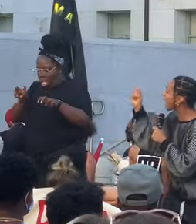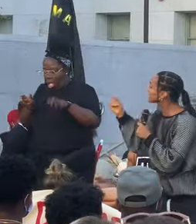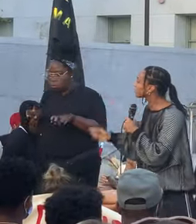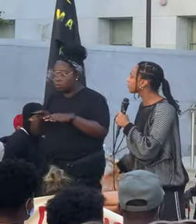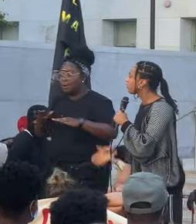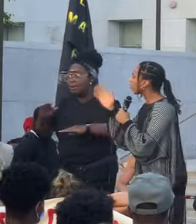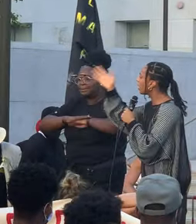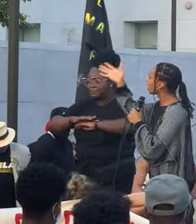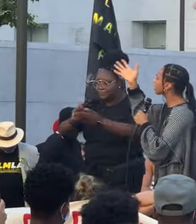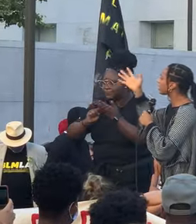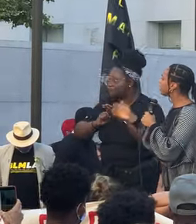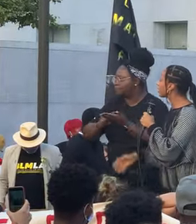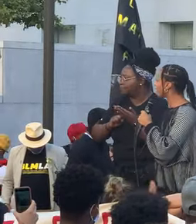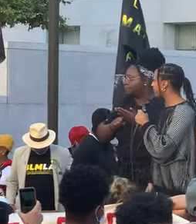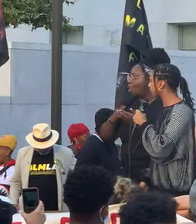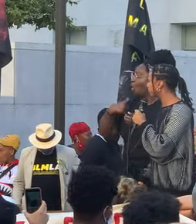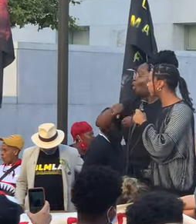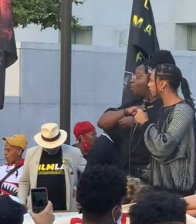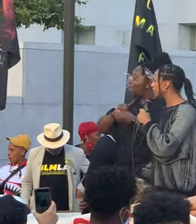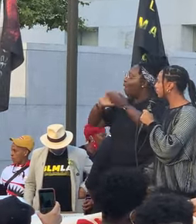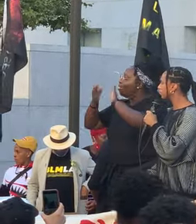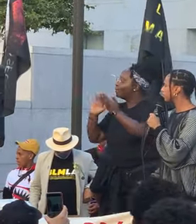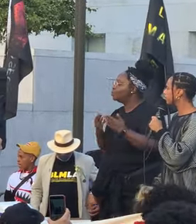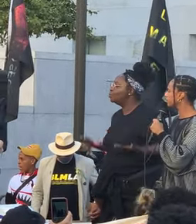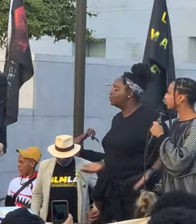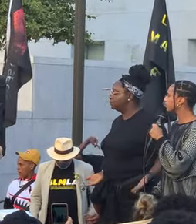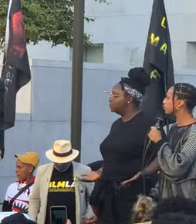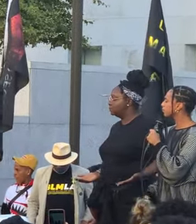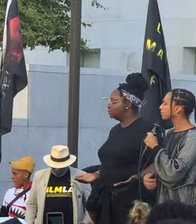And it is us. We are the community.